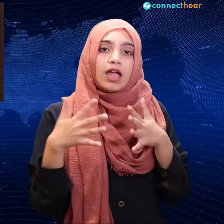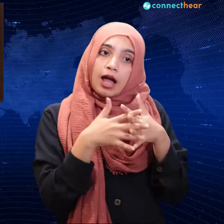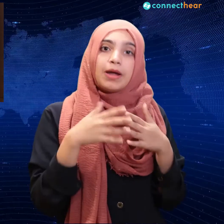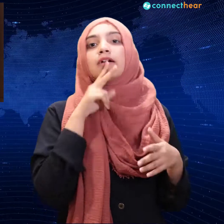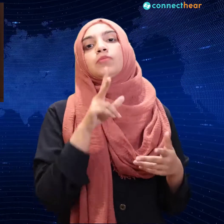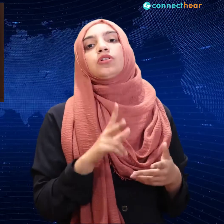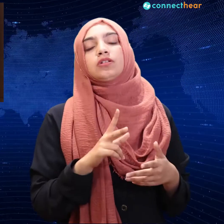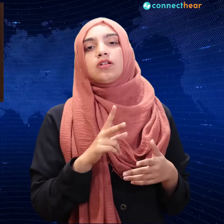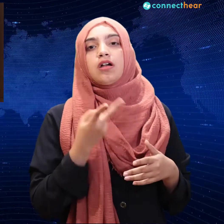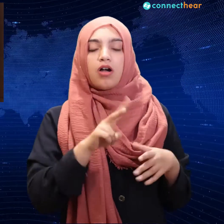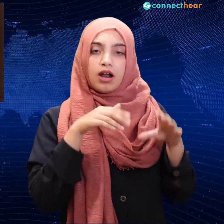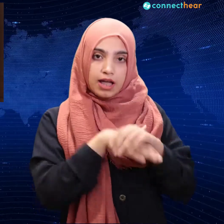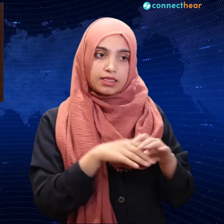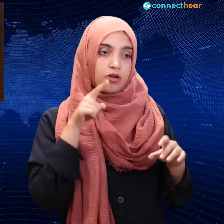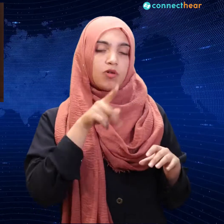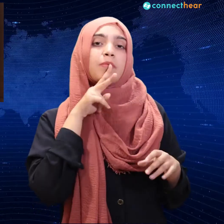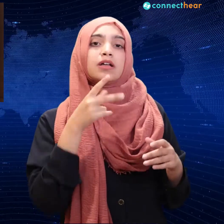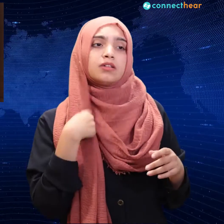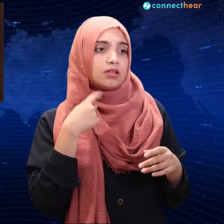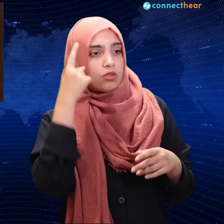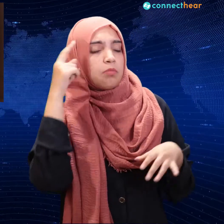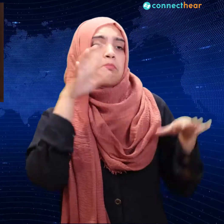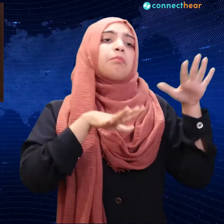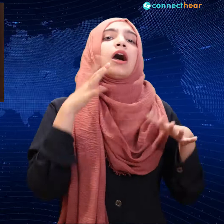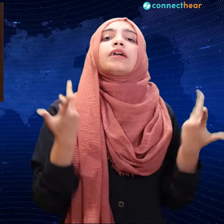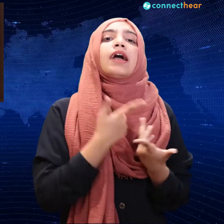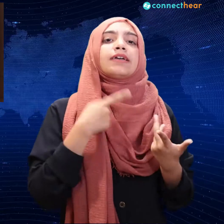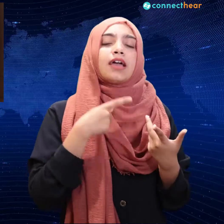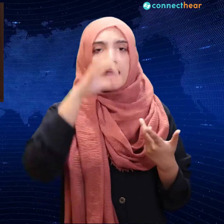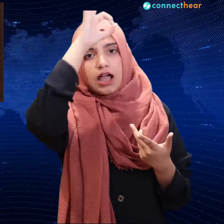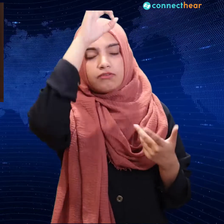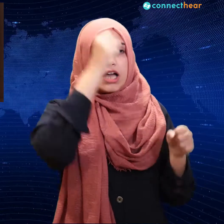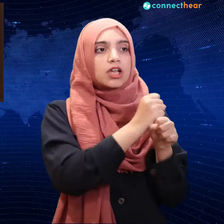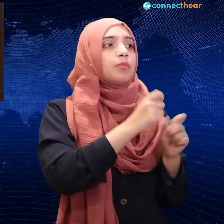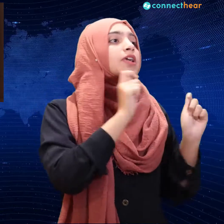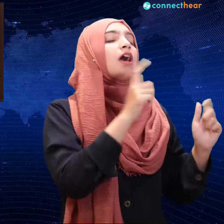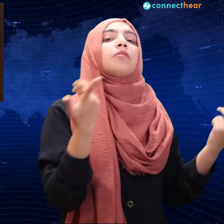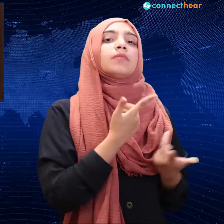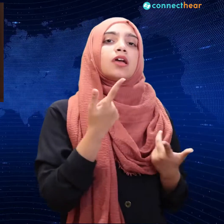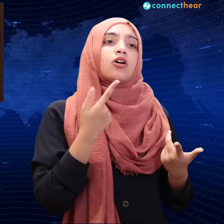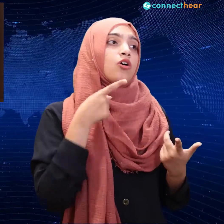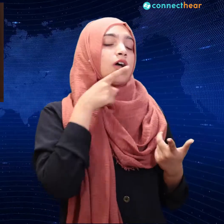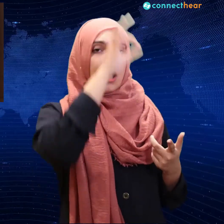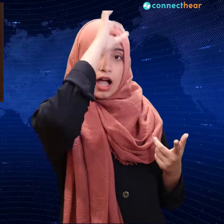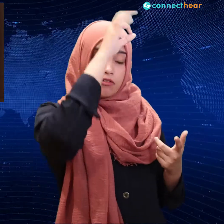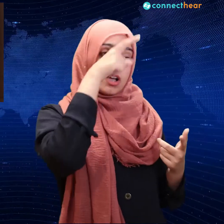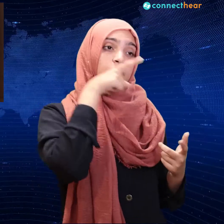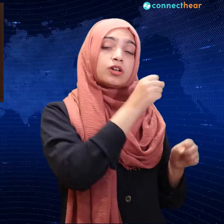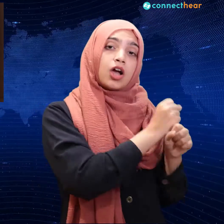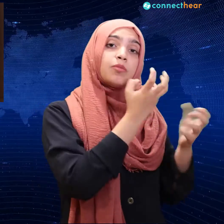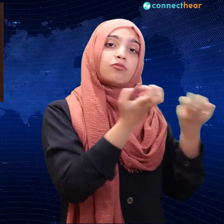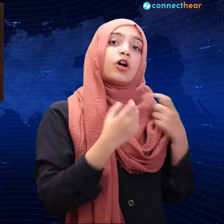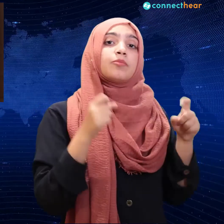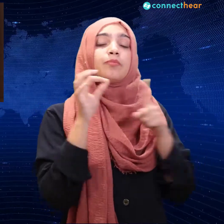they were expecting at the Afghan government. The Afghan government wanted Pakistan to win the war